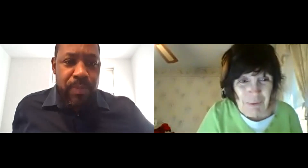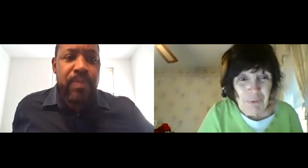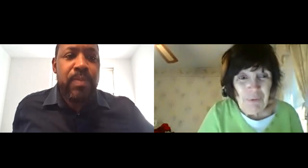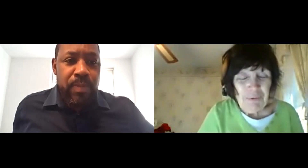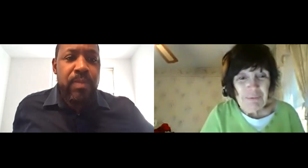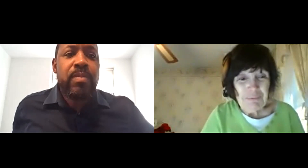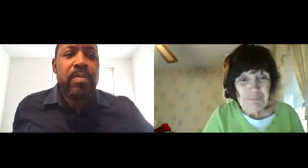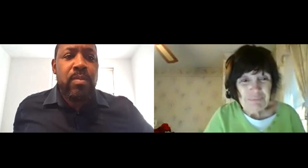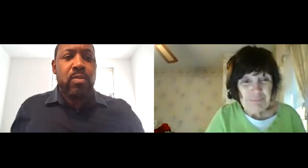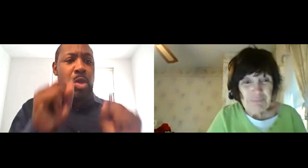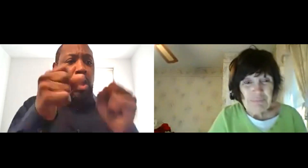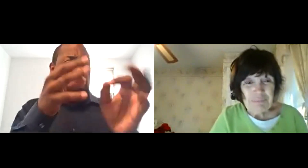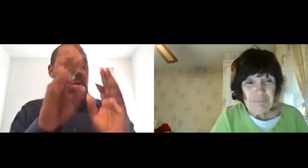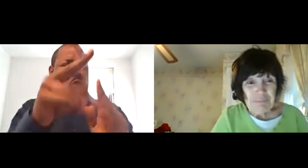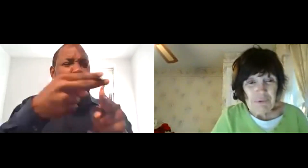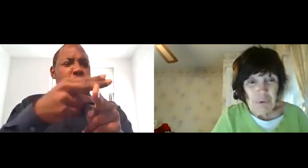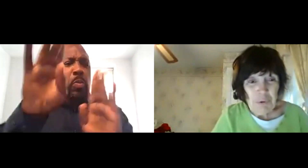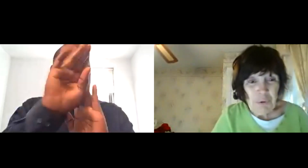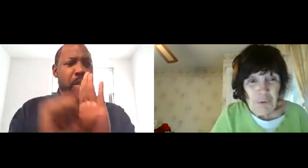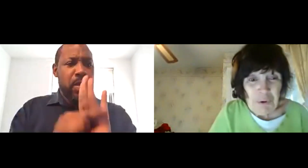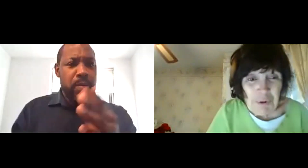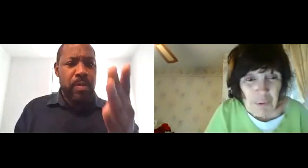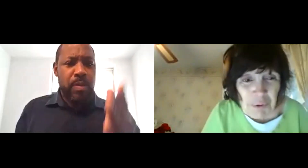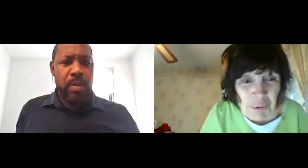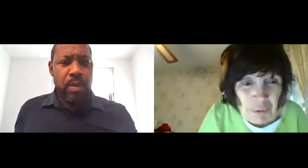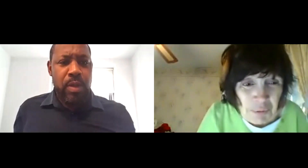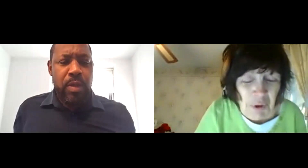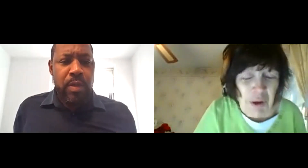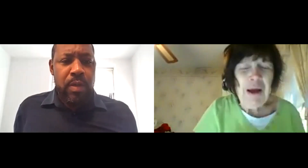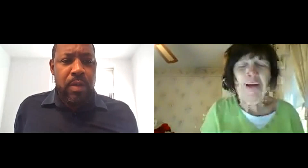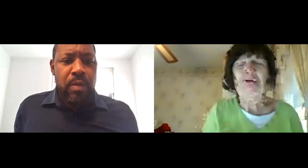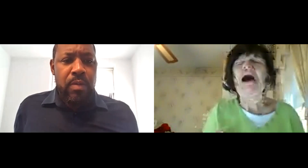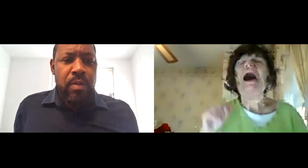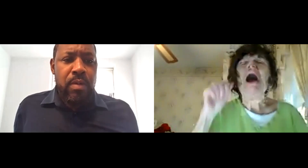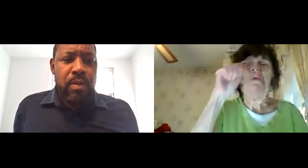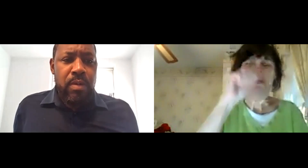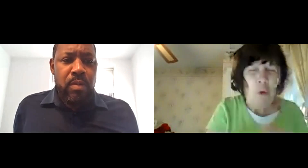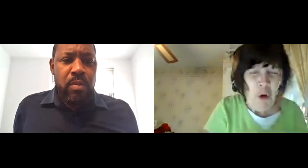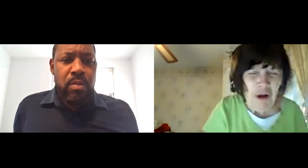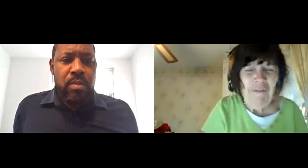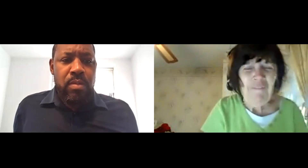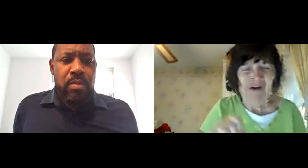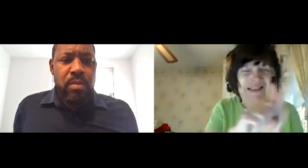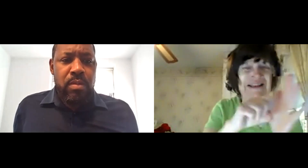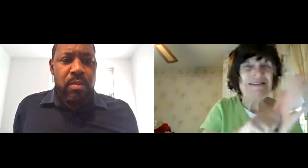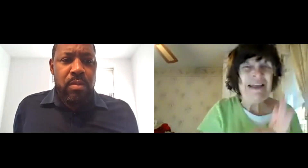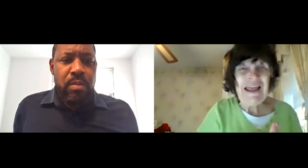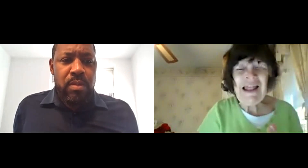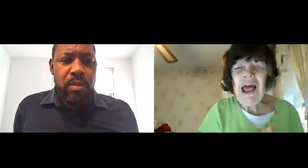Loss Association. And tell us a little bit about your background. Oh, sure.